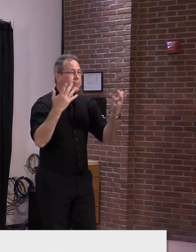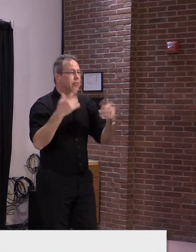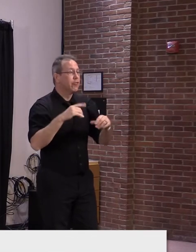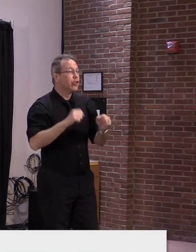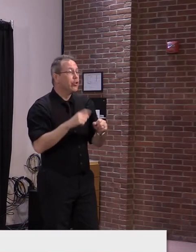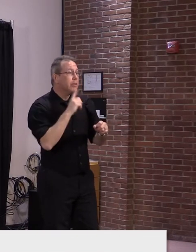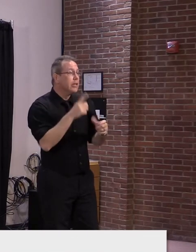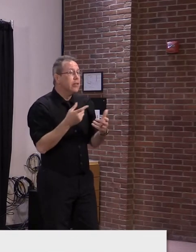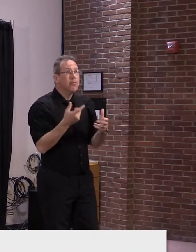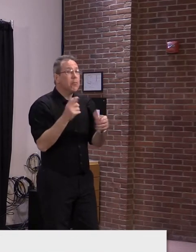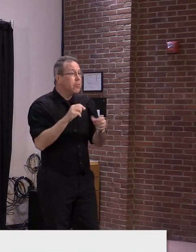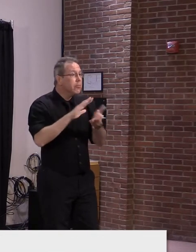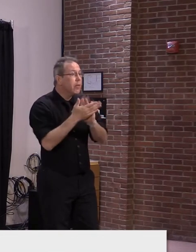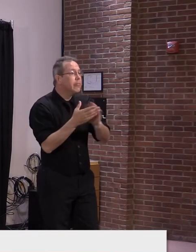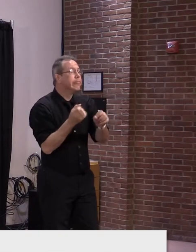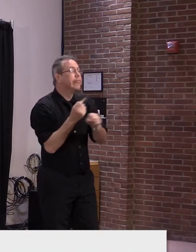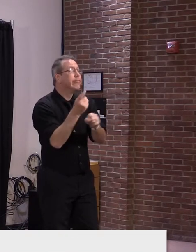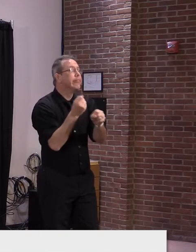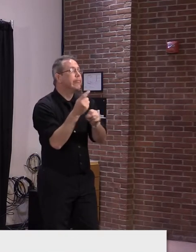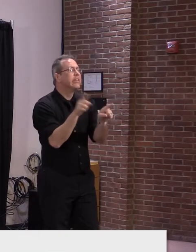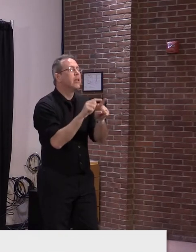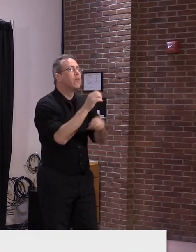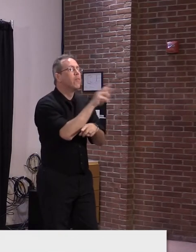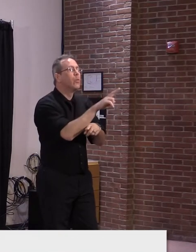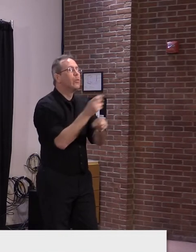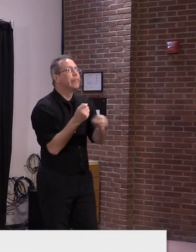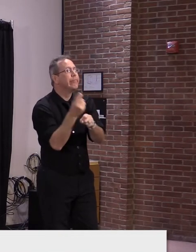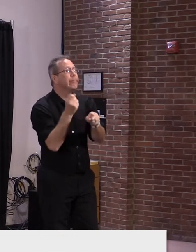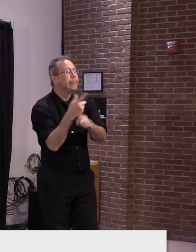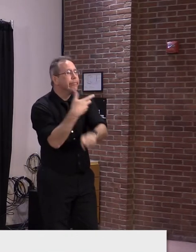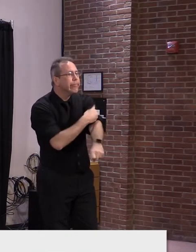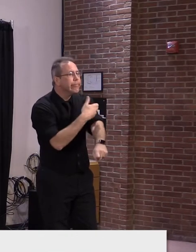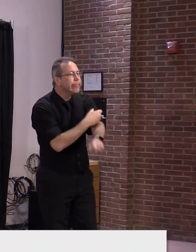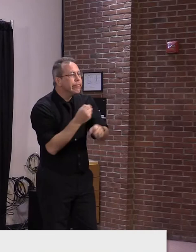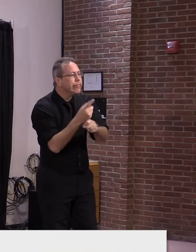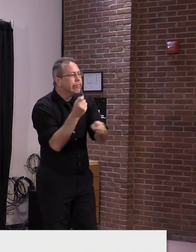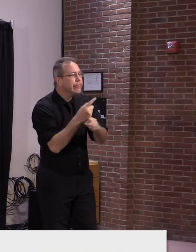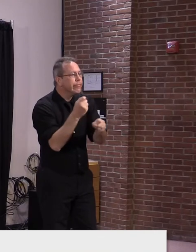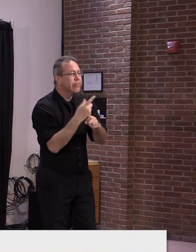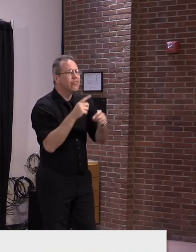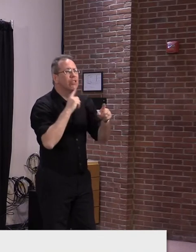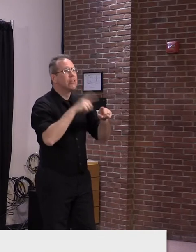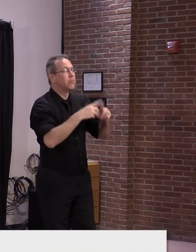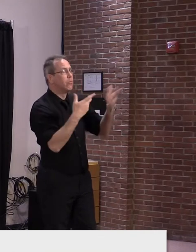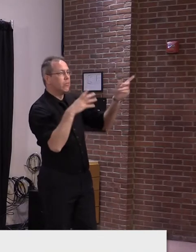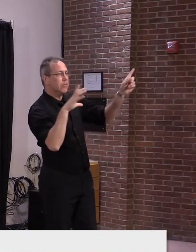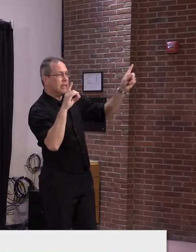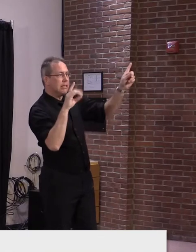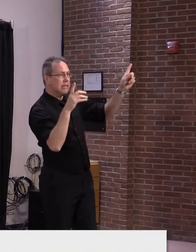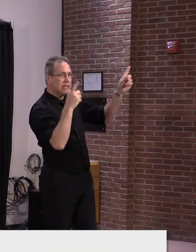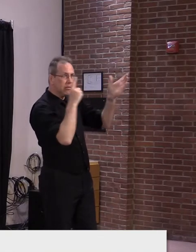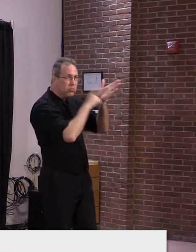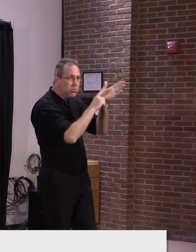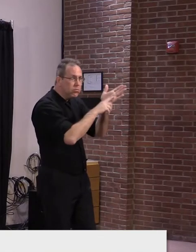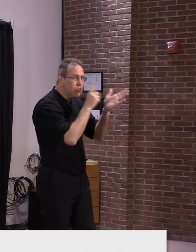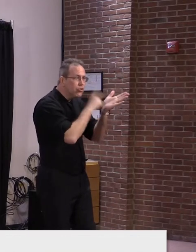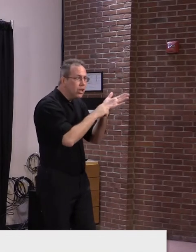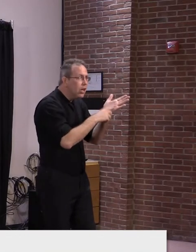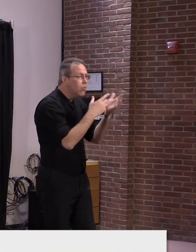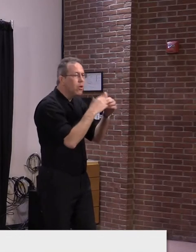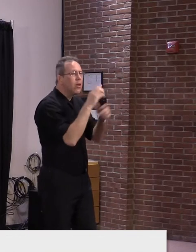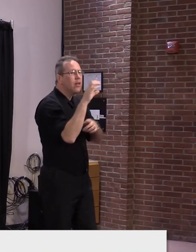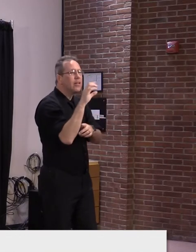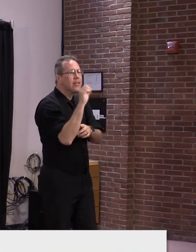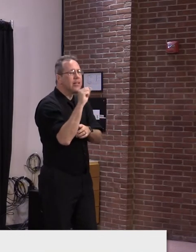know. But again, I'm sure the CDC and FDA are looking at that at this point in time. Dr.